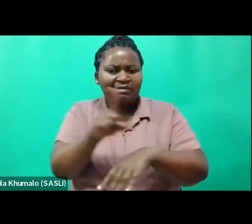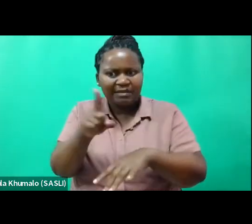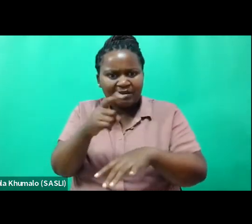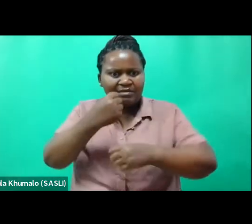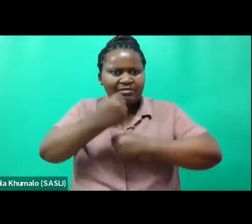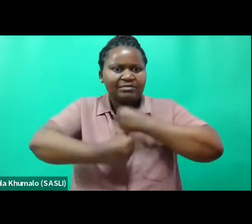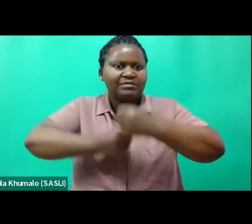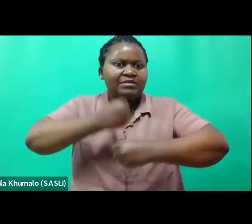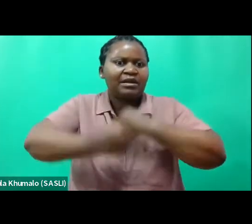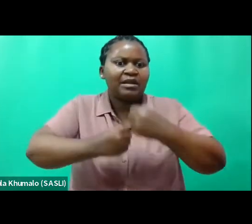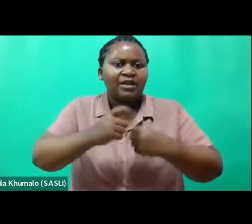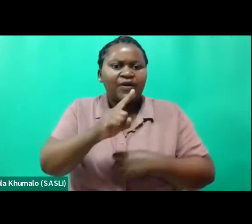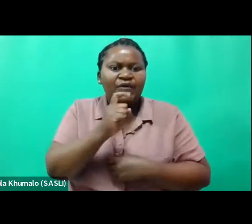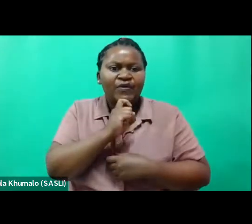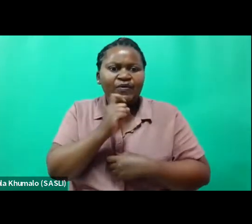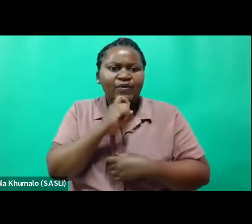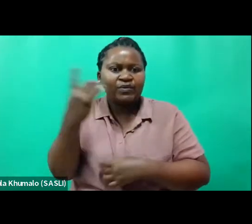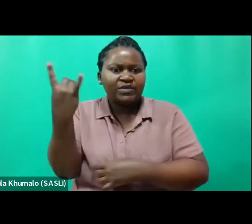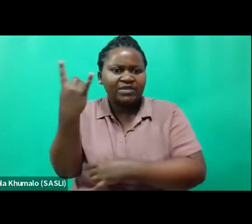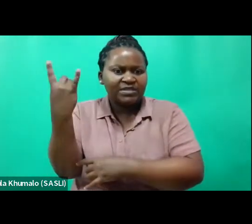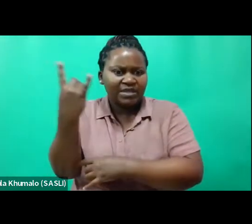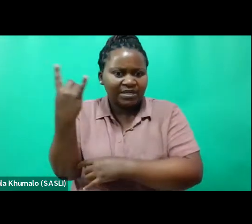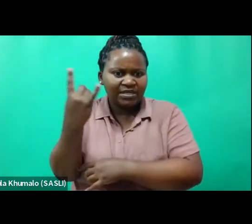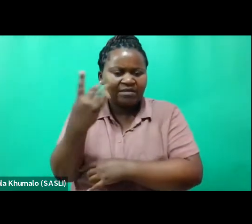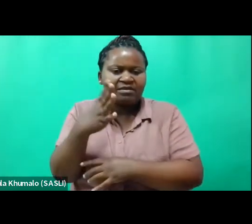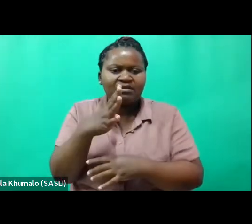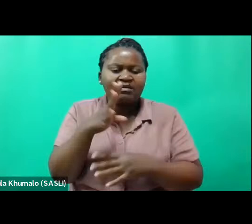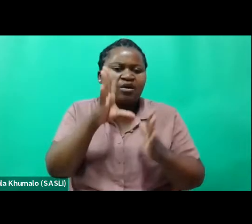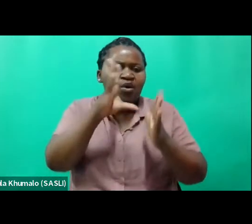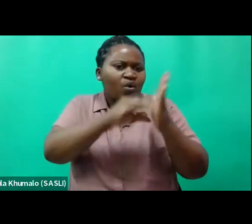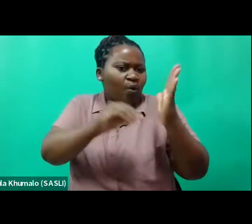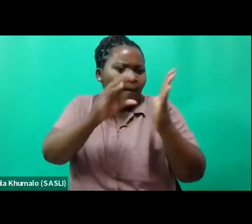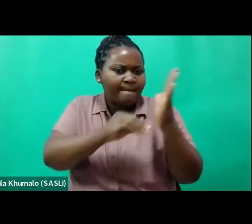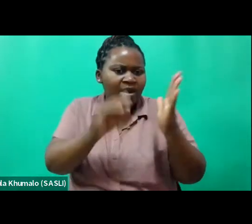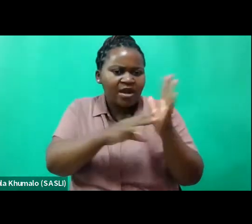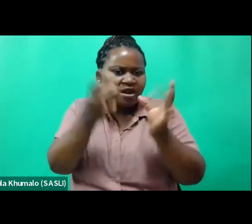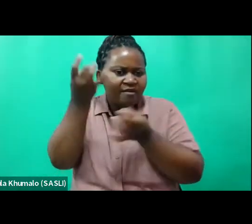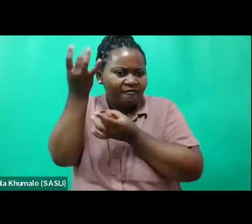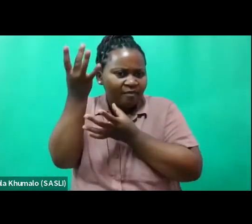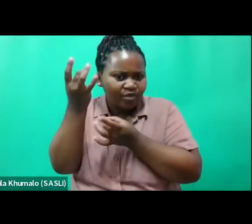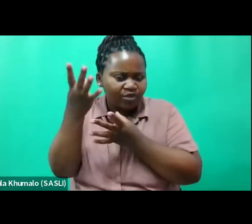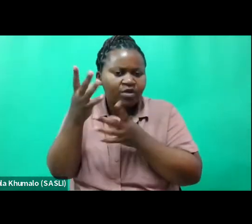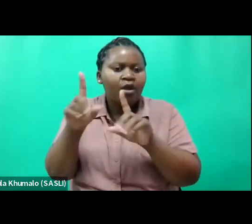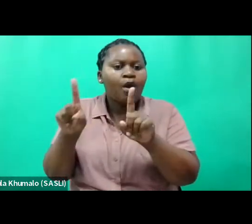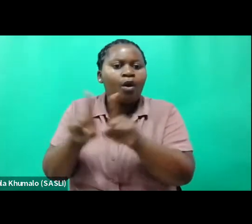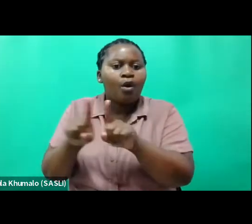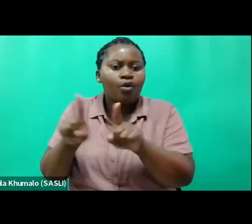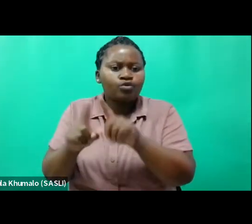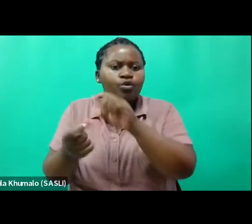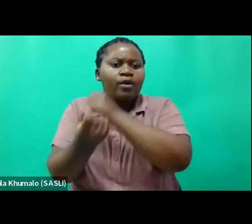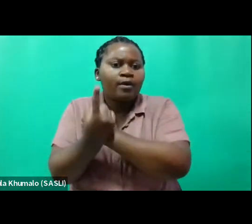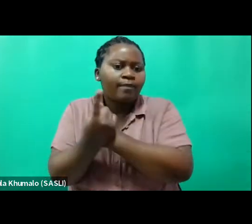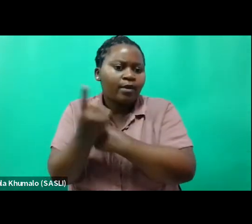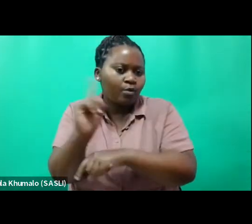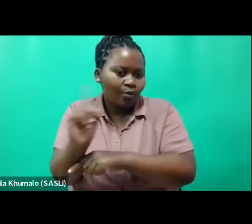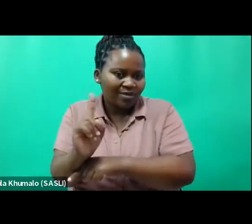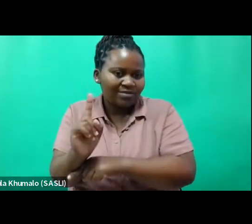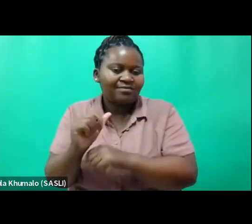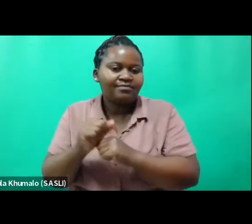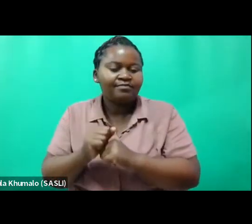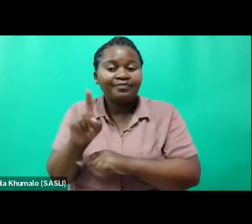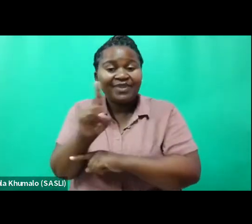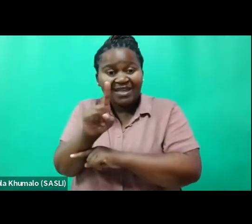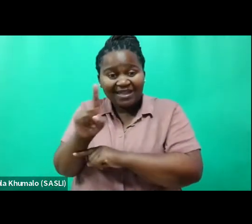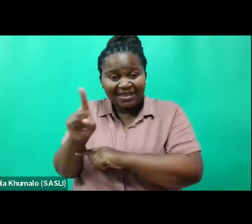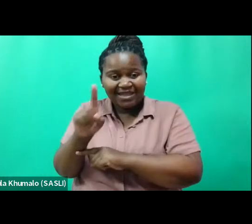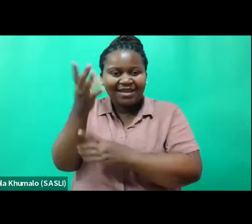of the internet. They struggle with downloading the information. And it also happens that their information that they